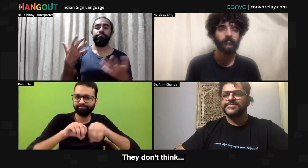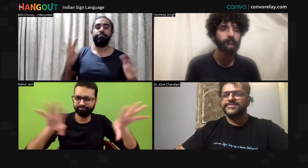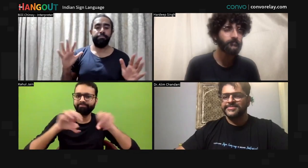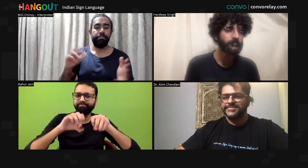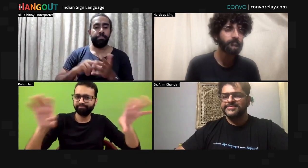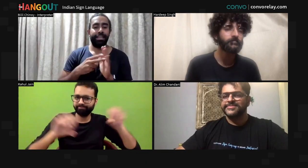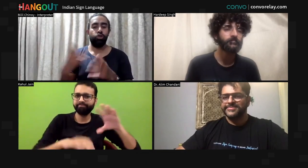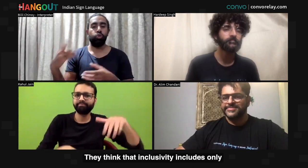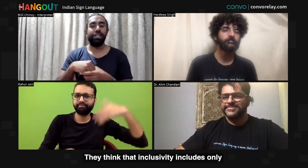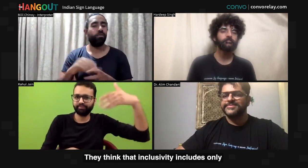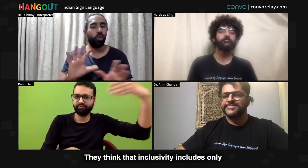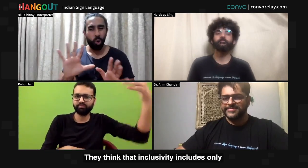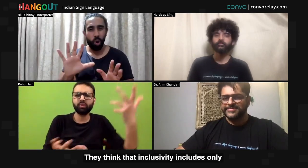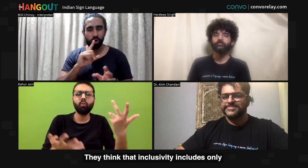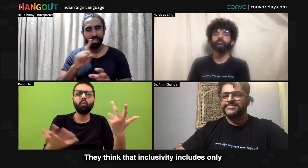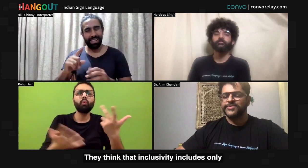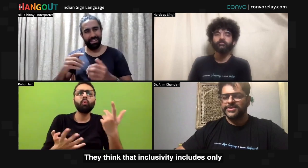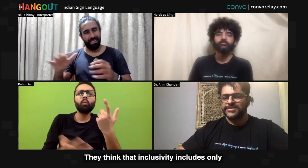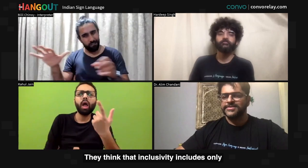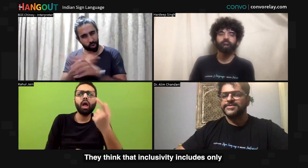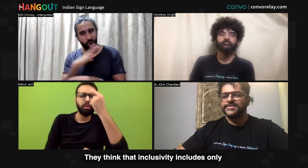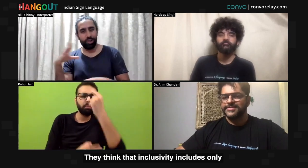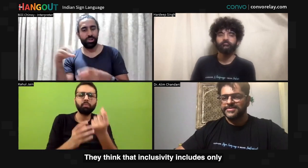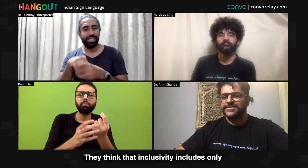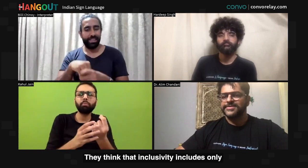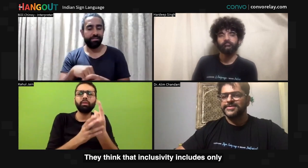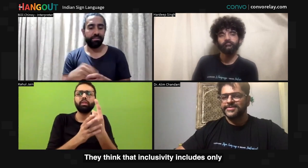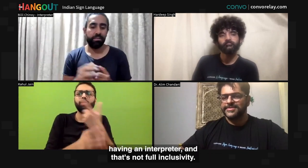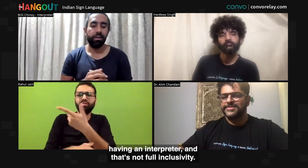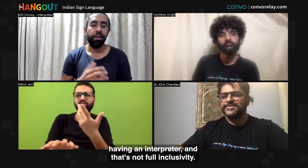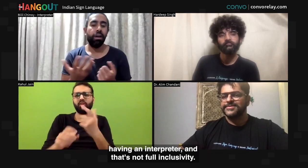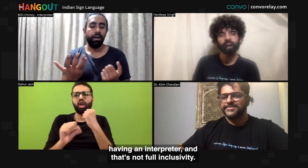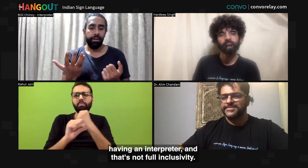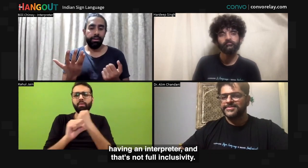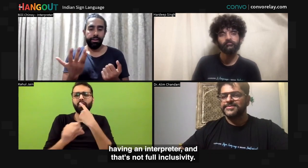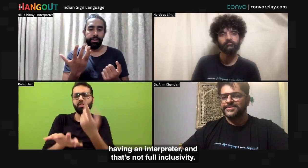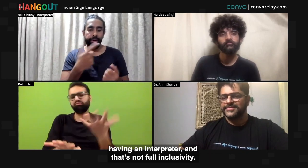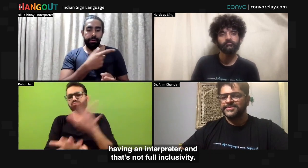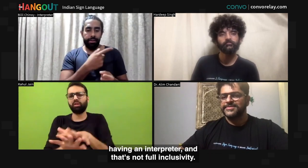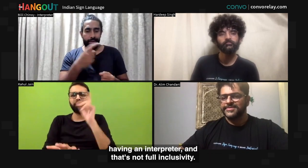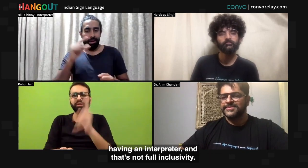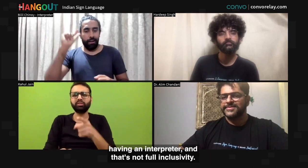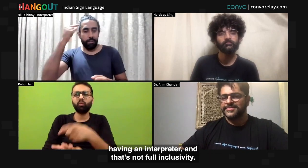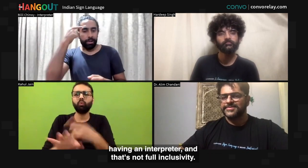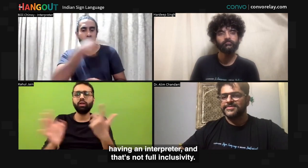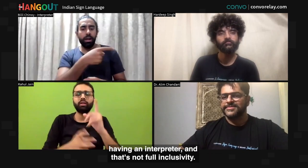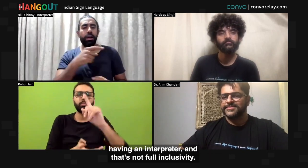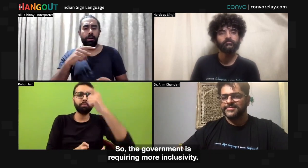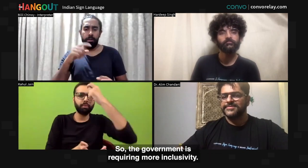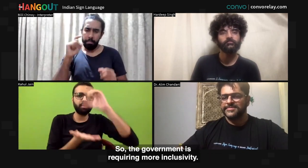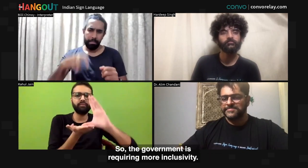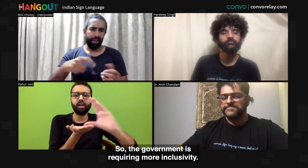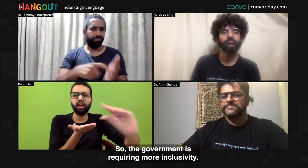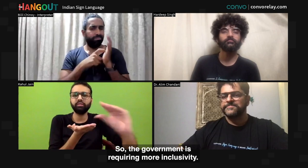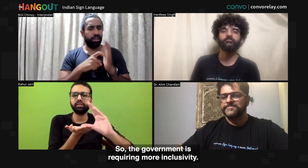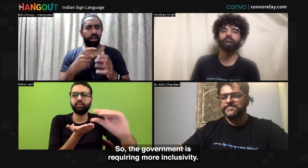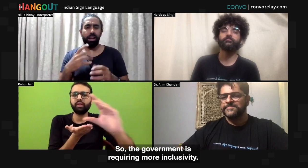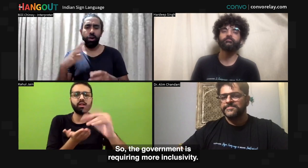um, that they think that inclusivity includes, uh, only having an interpreter and that's not full inclusivity. So the government is requiring,